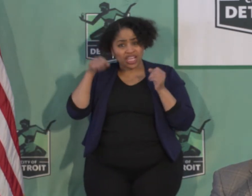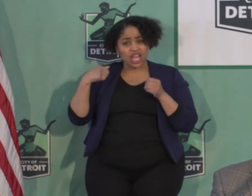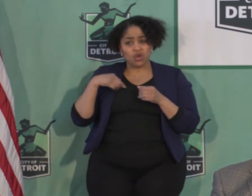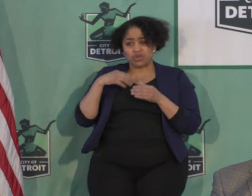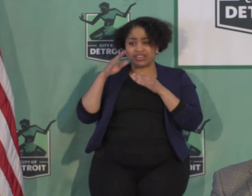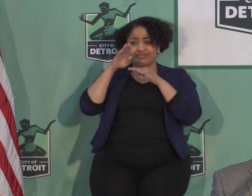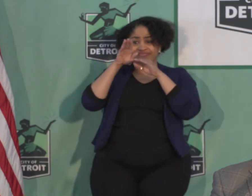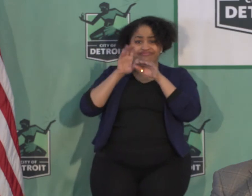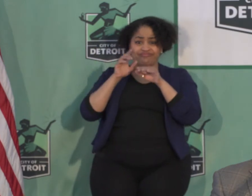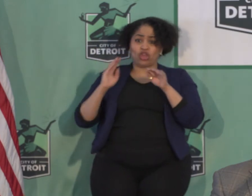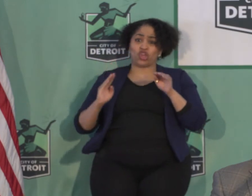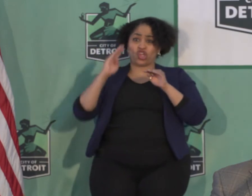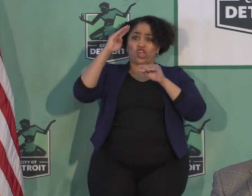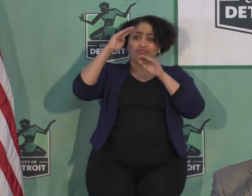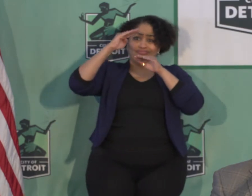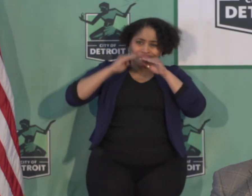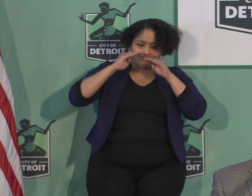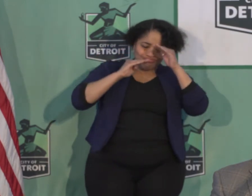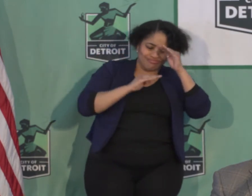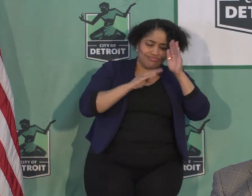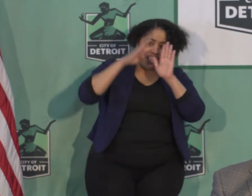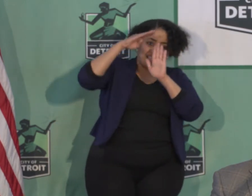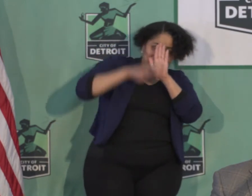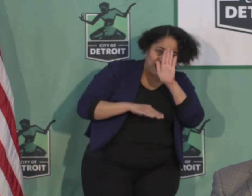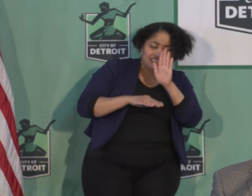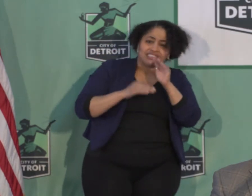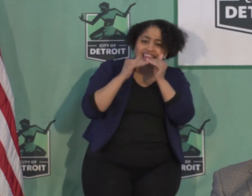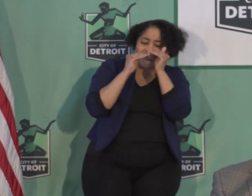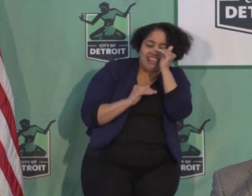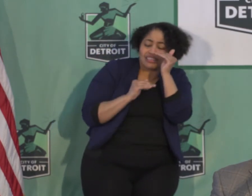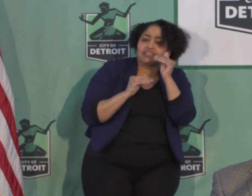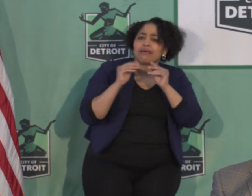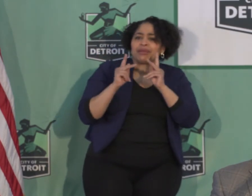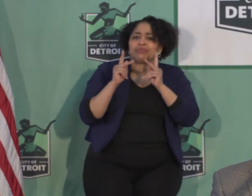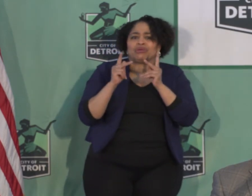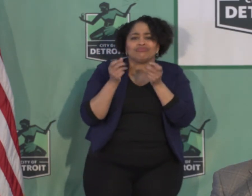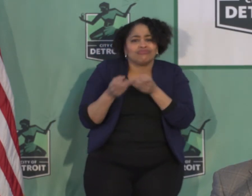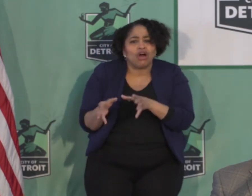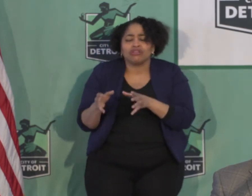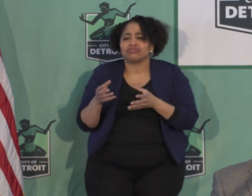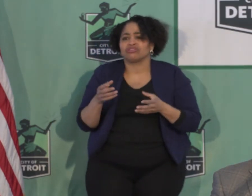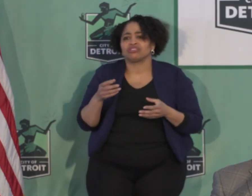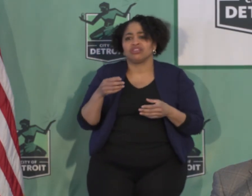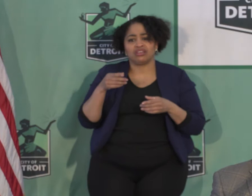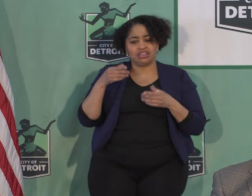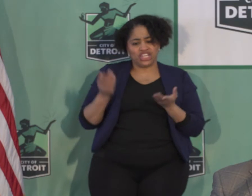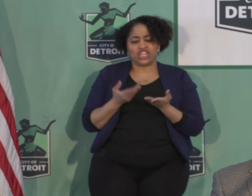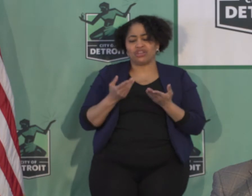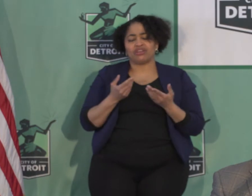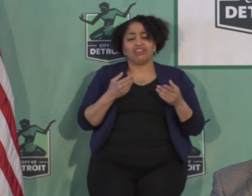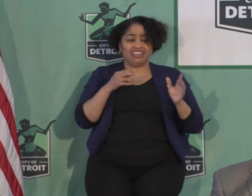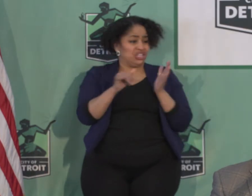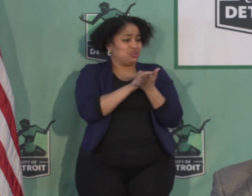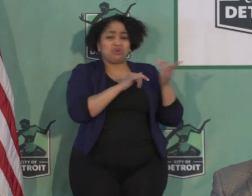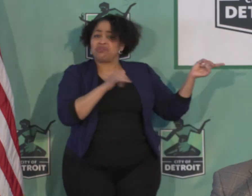They failed to do it in New York, and the loss of life is almost